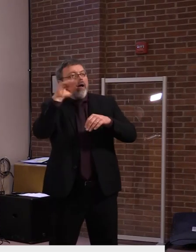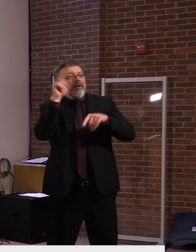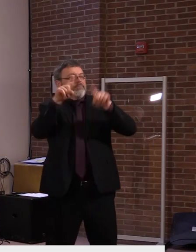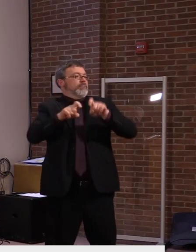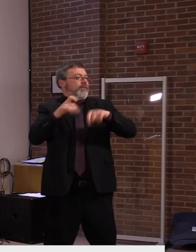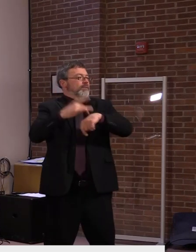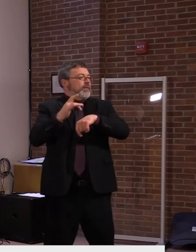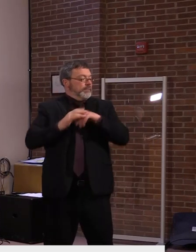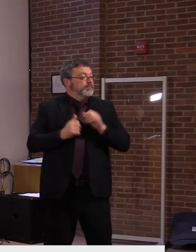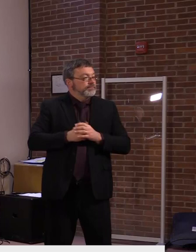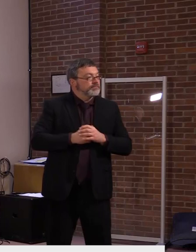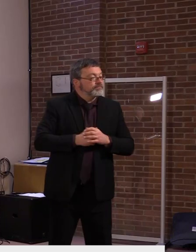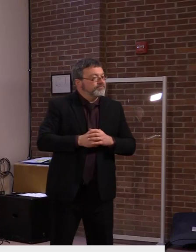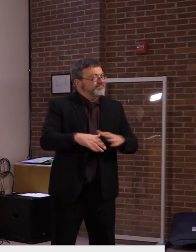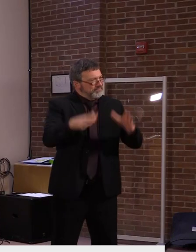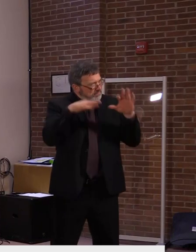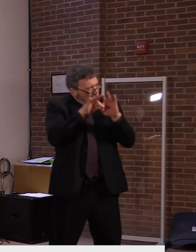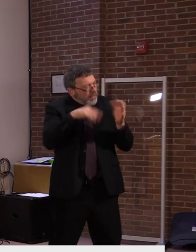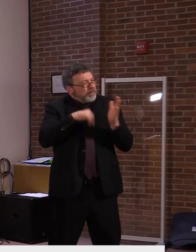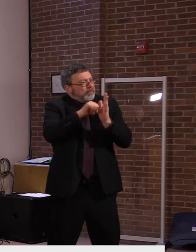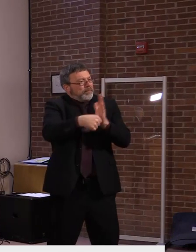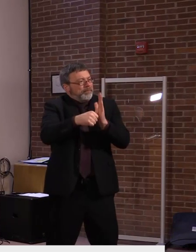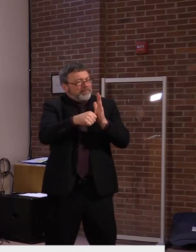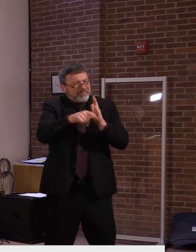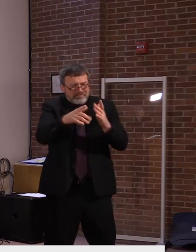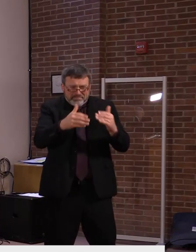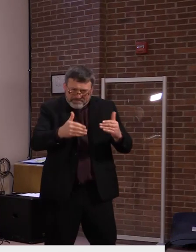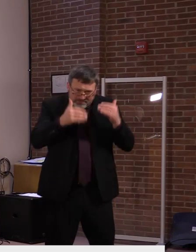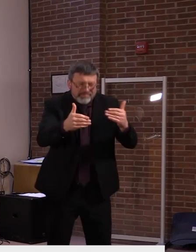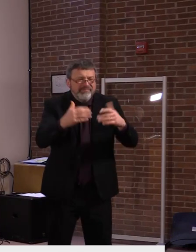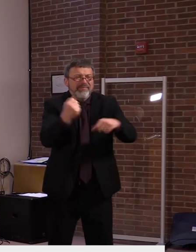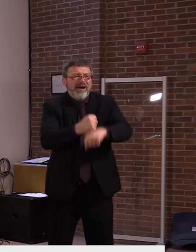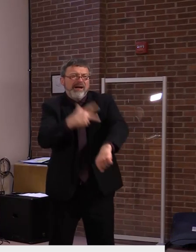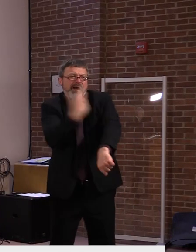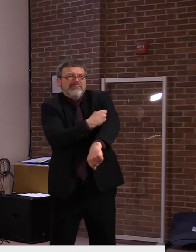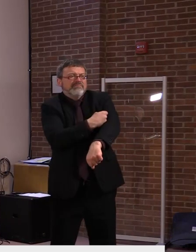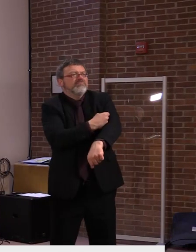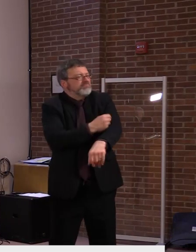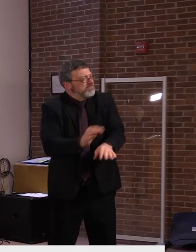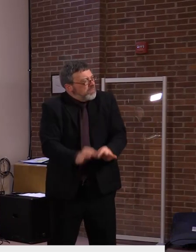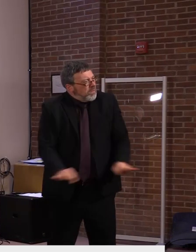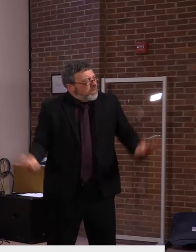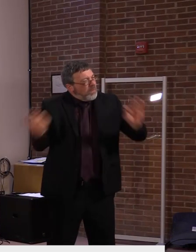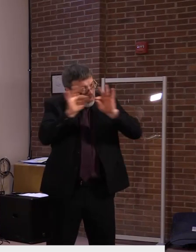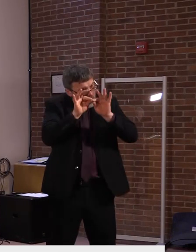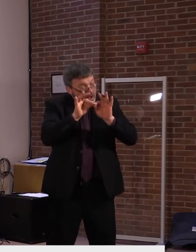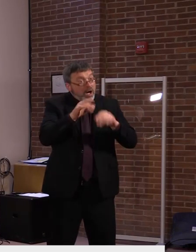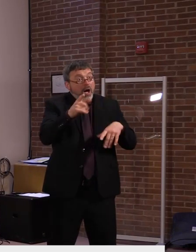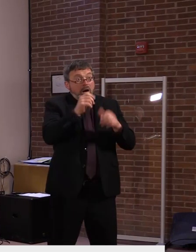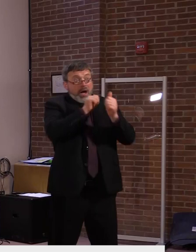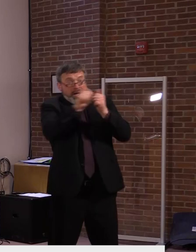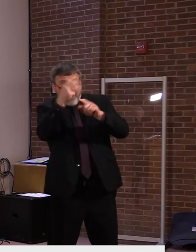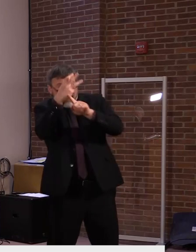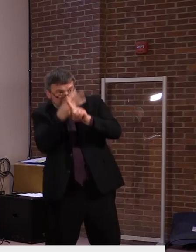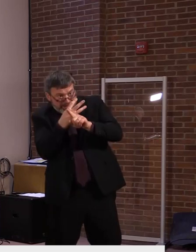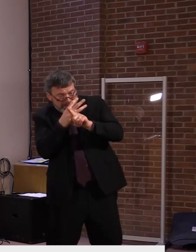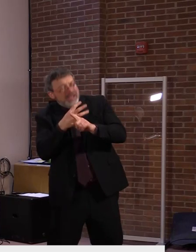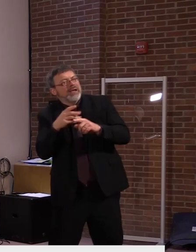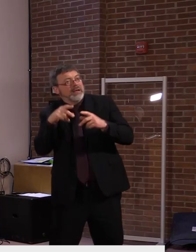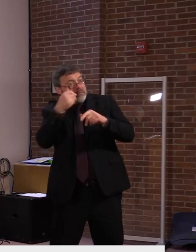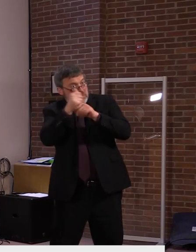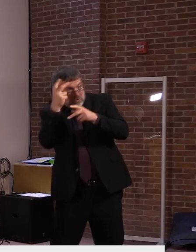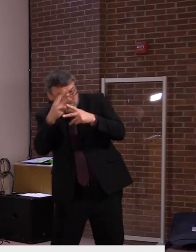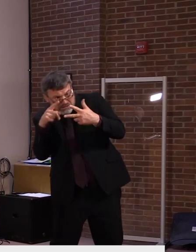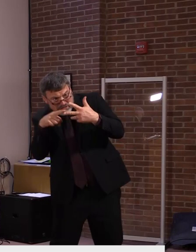Again, please make sure you get vaccinated, get your booster if eligible, and plan to get tested